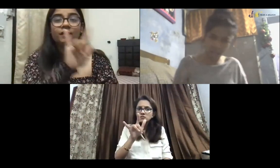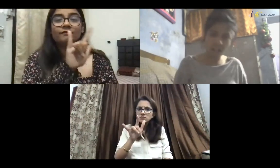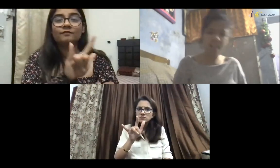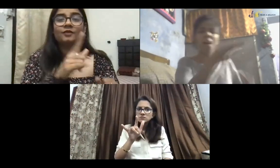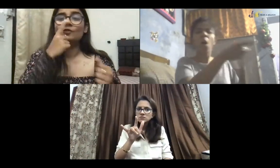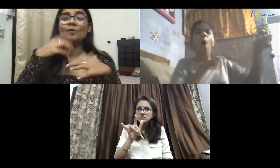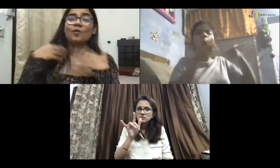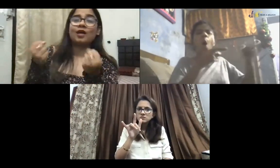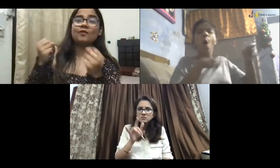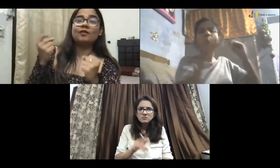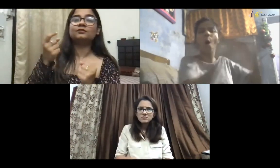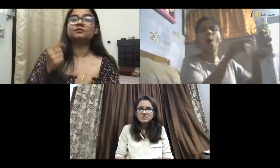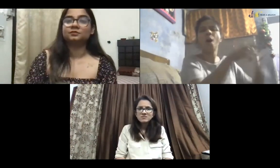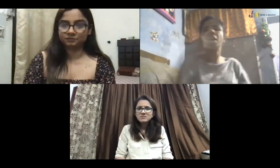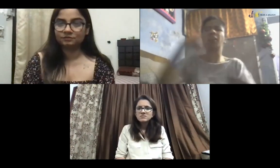online